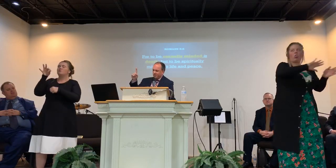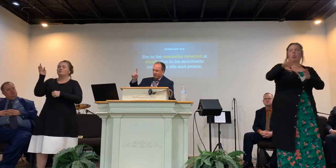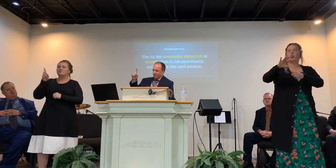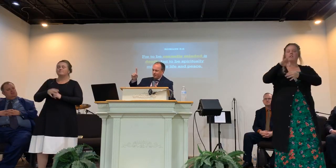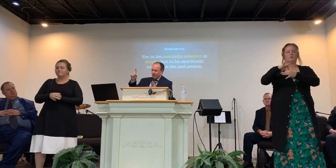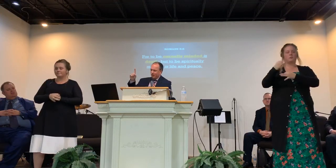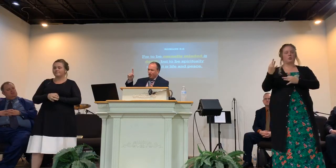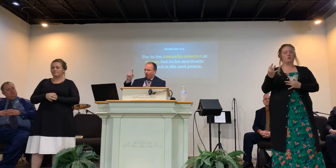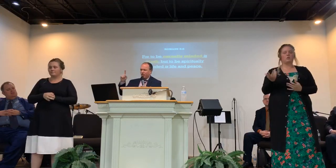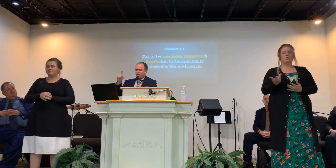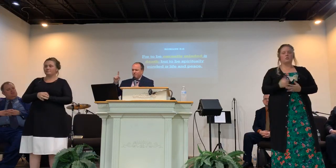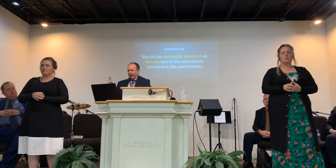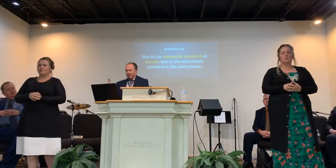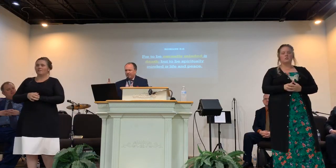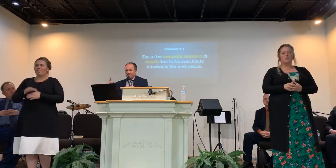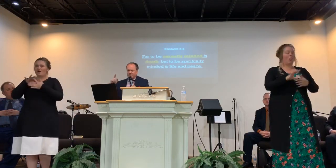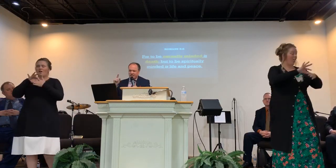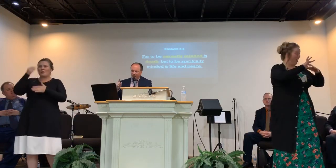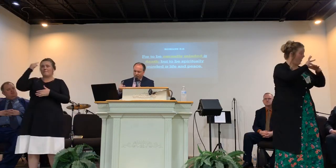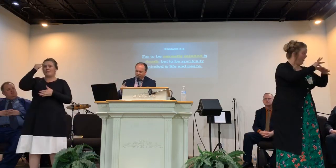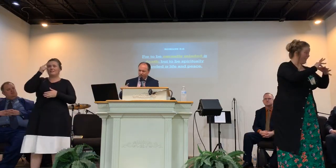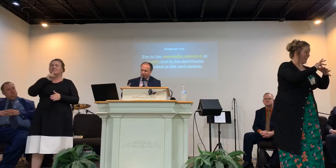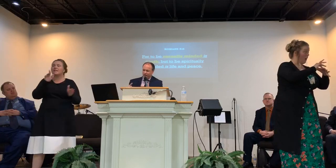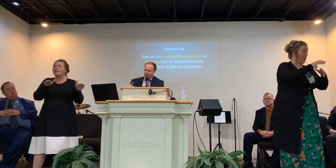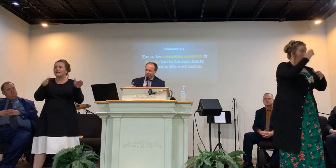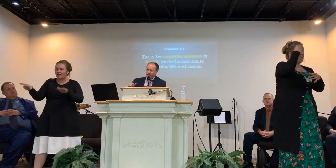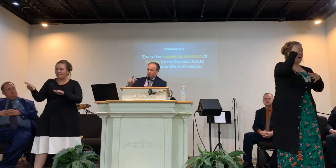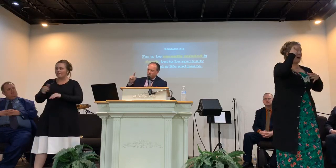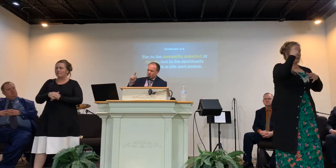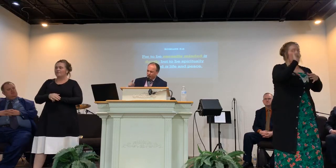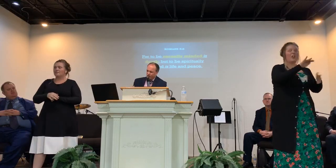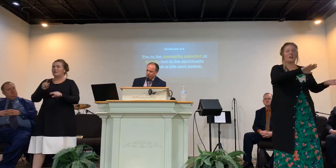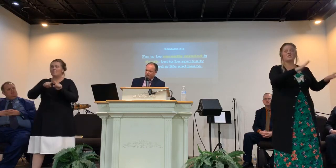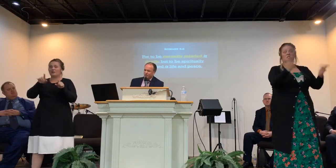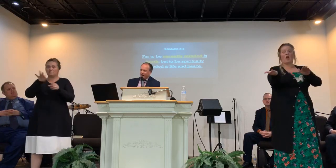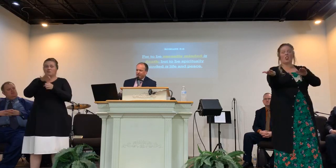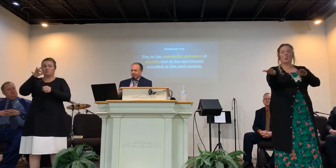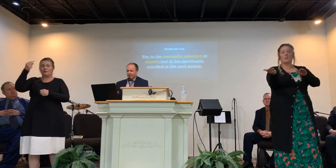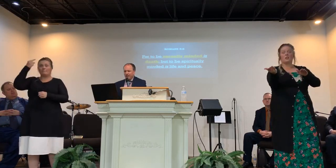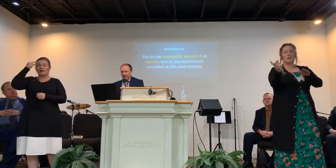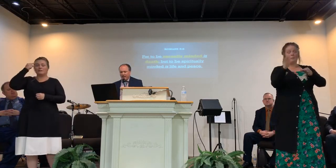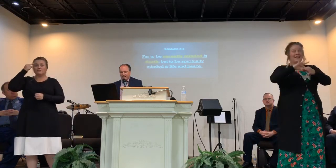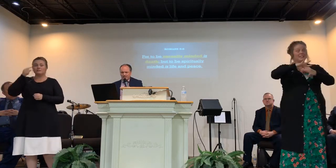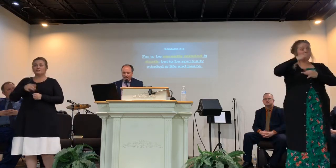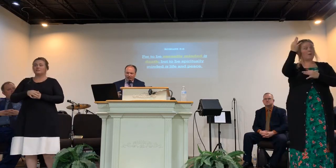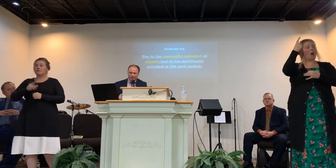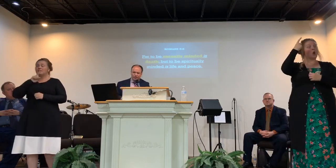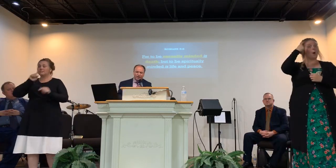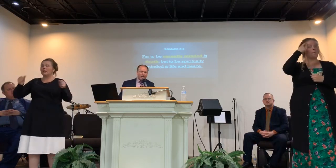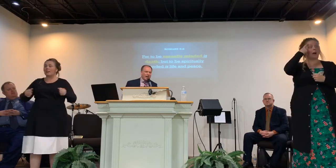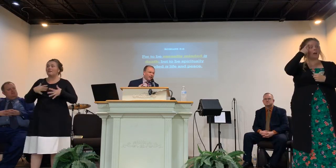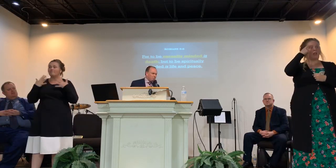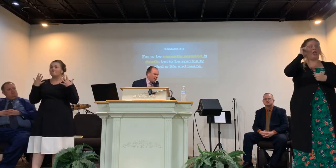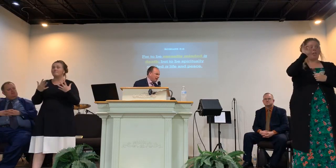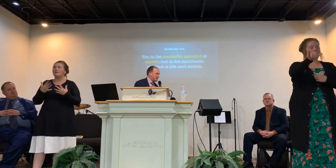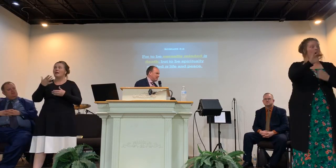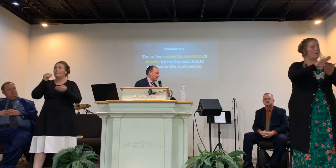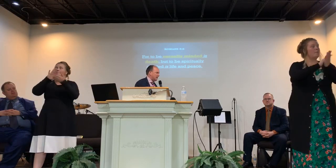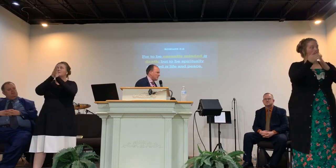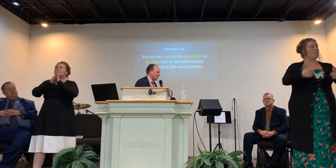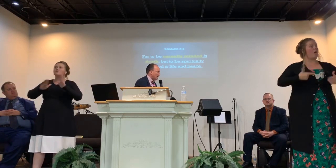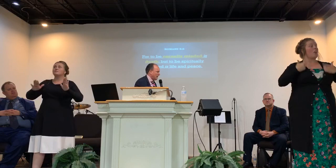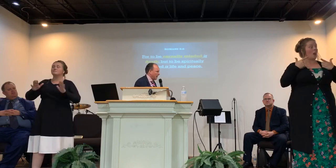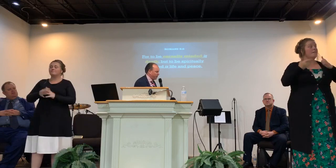things. All right. Carnally minded is death, but to be spiritually minded is life and